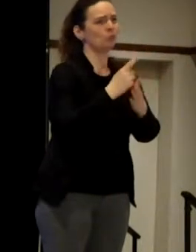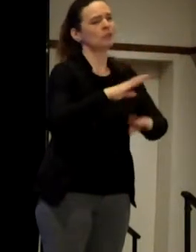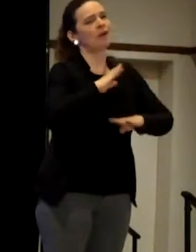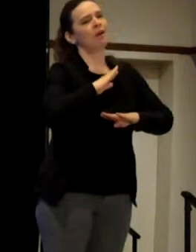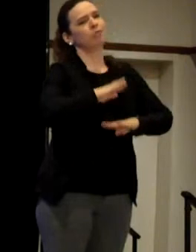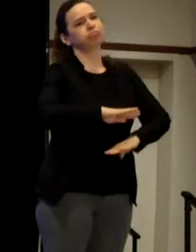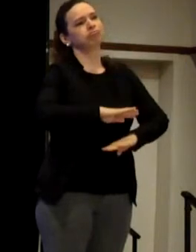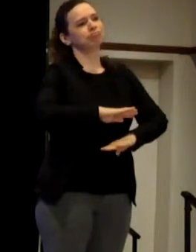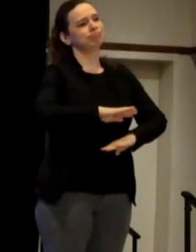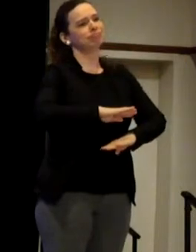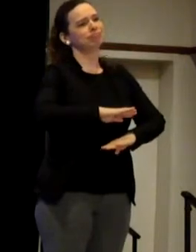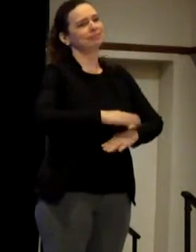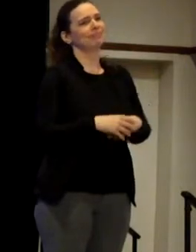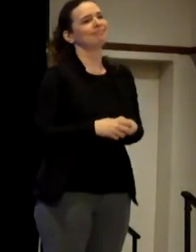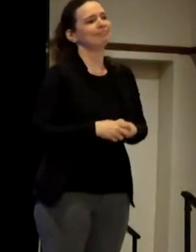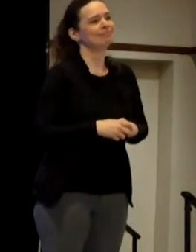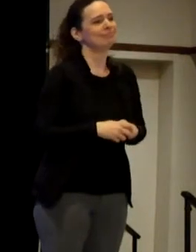with that.